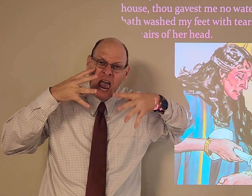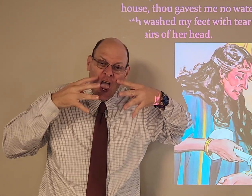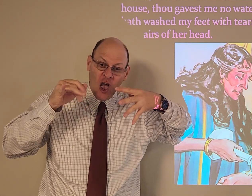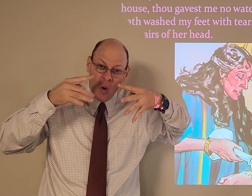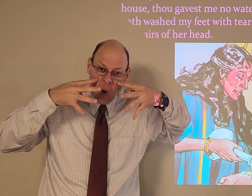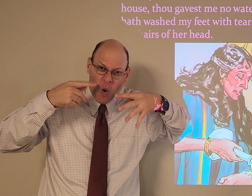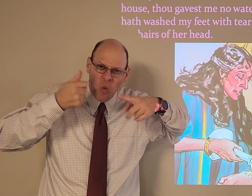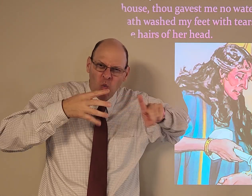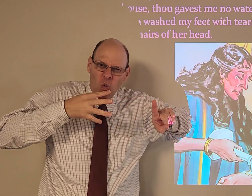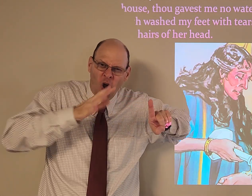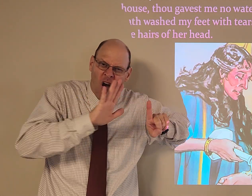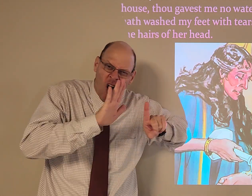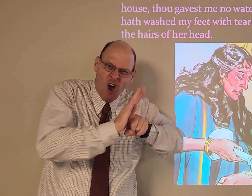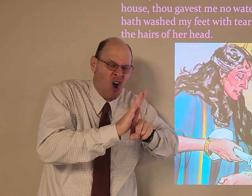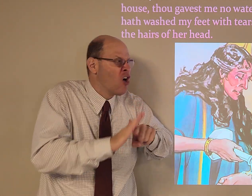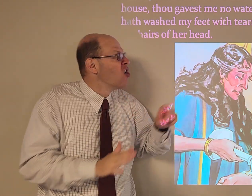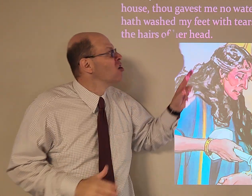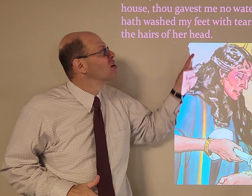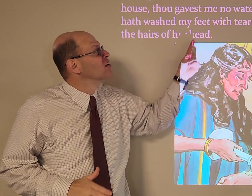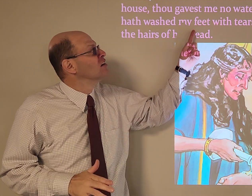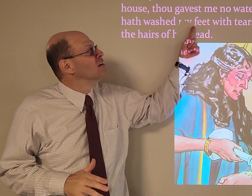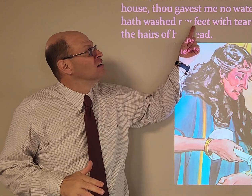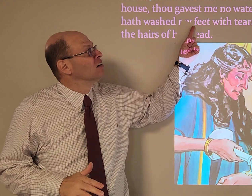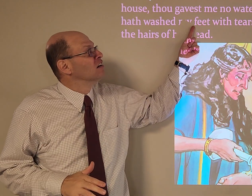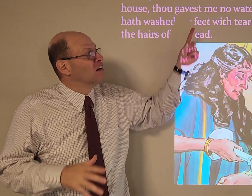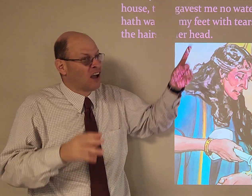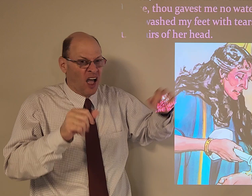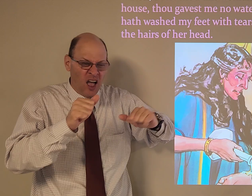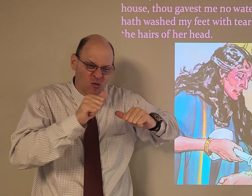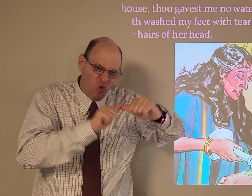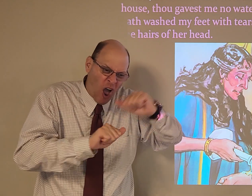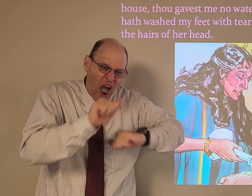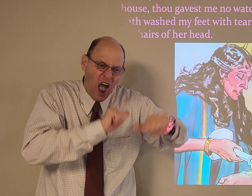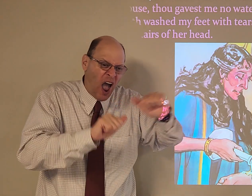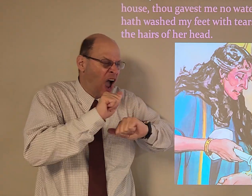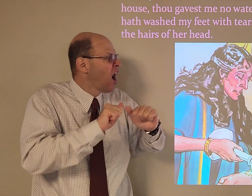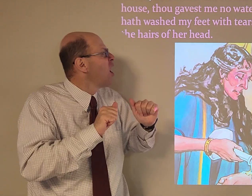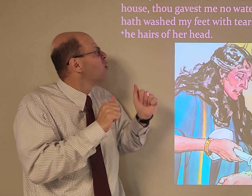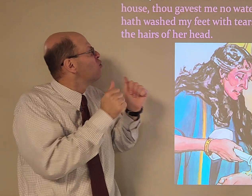and wiped them with the hairs of her head.